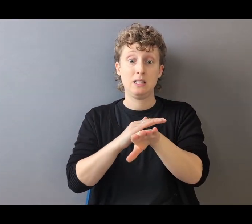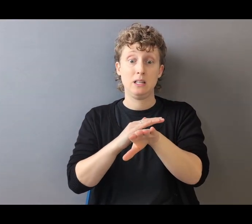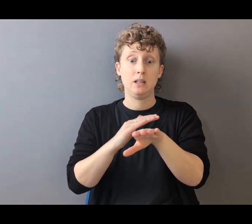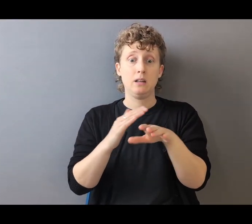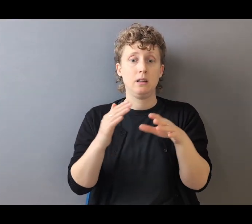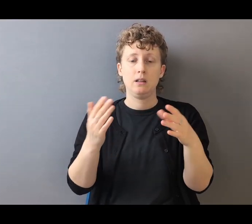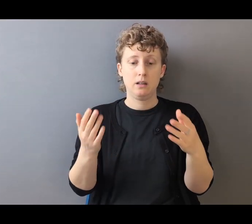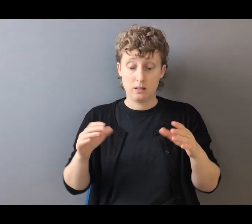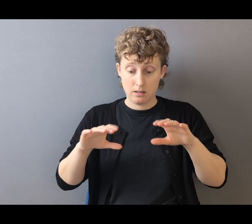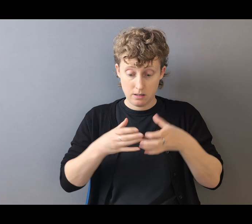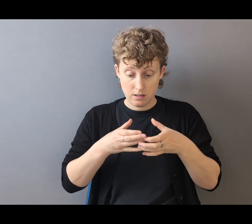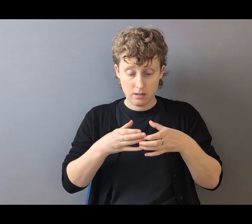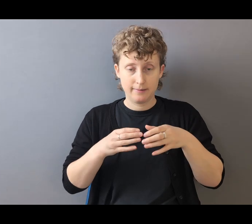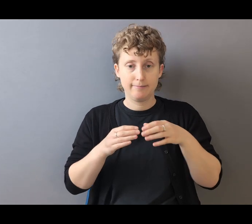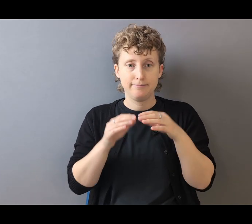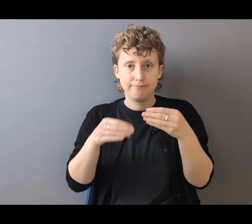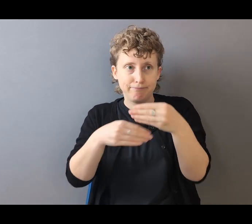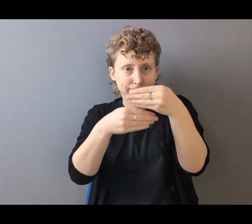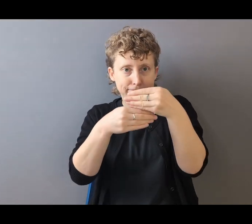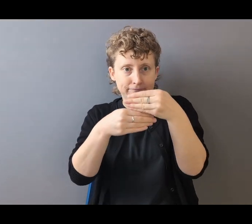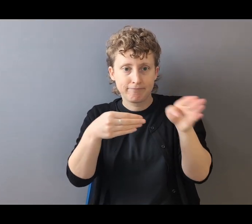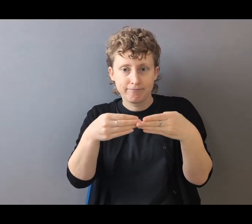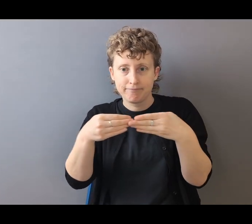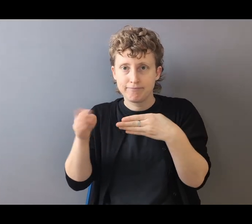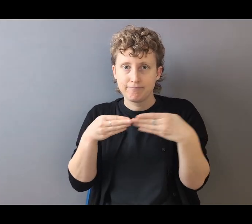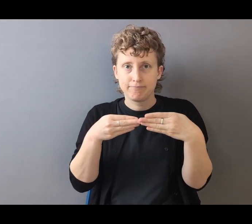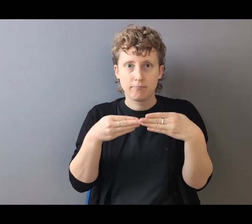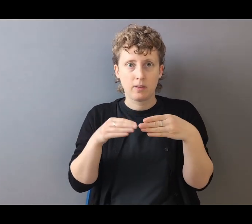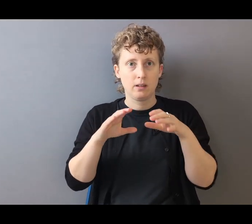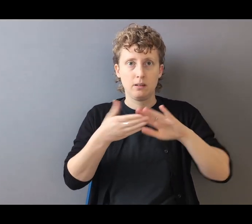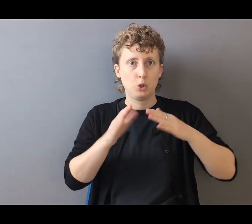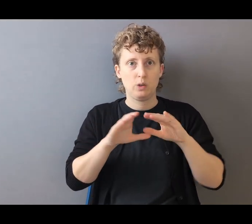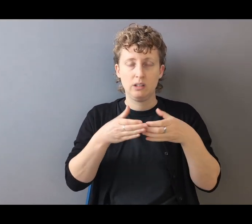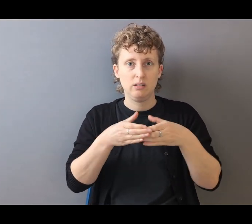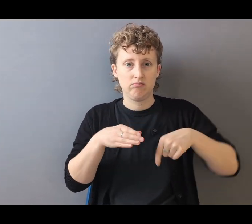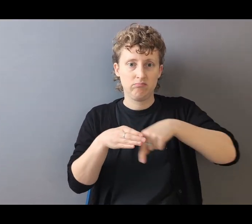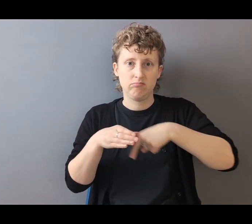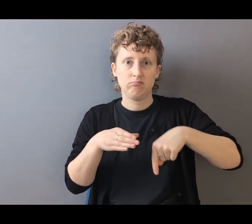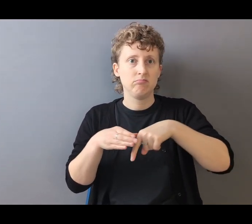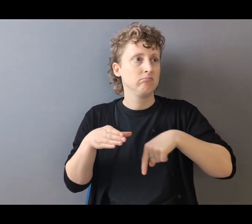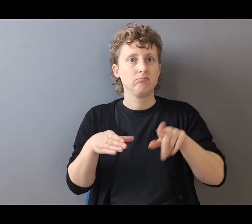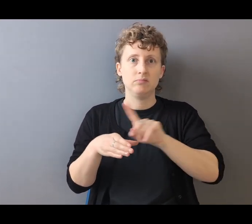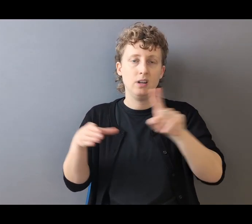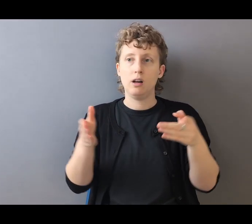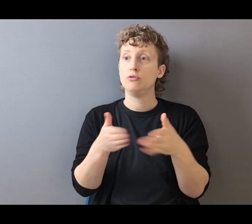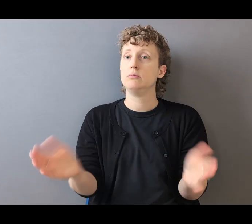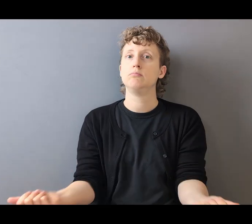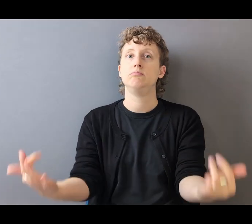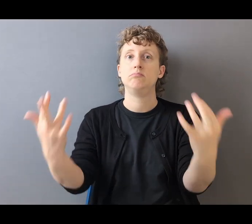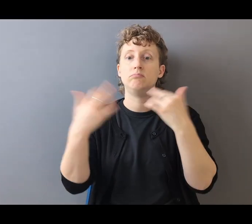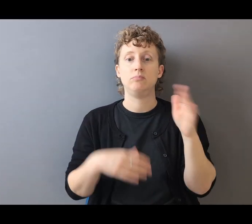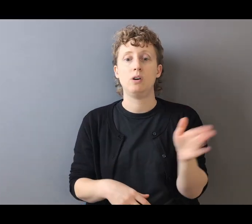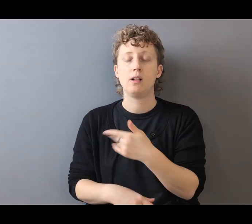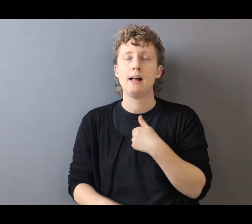like a closed community in a way, and I've thought about it, I guess, ever since. I don't think we aim to